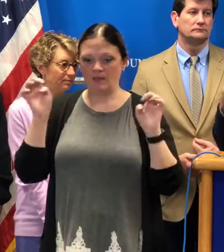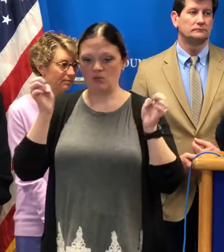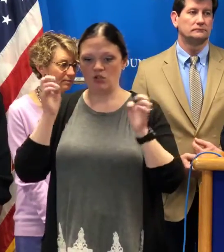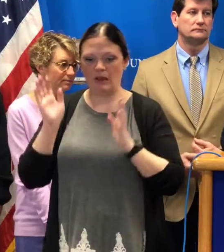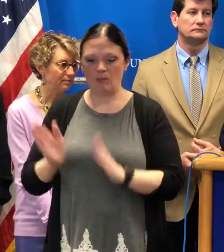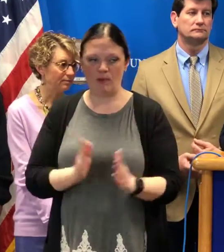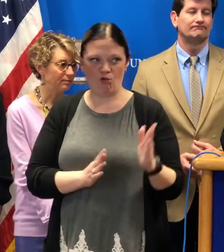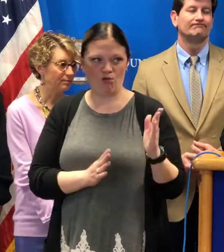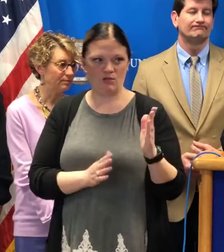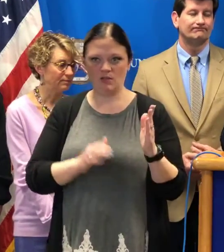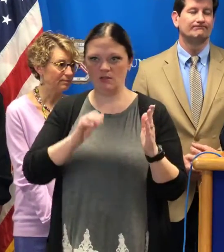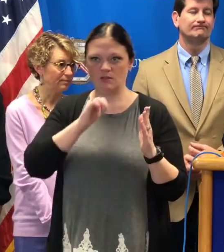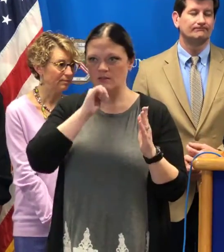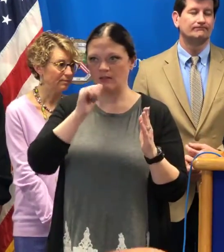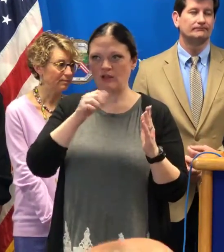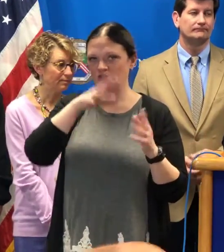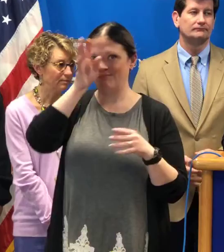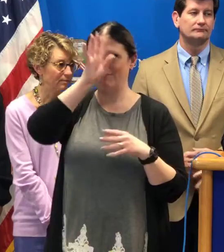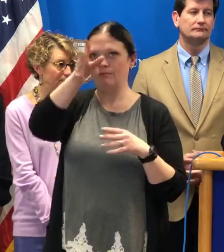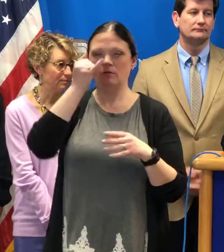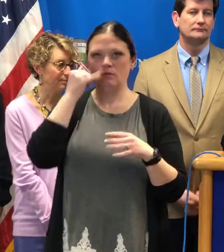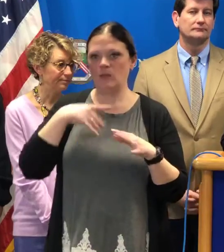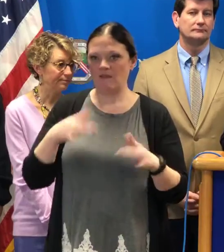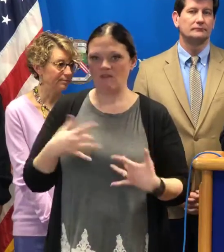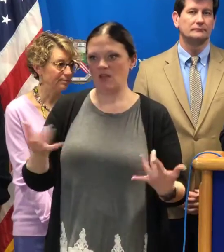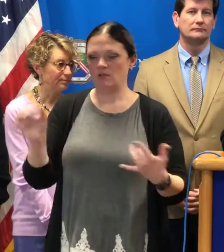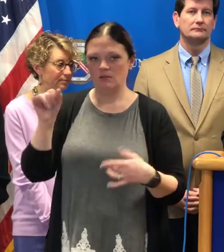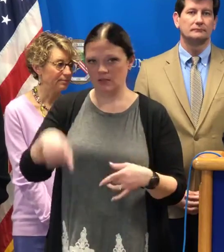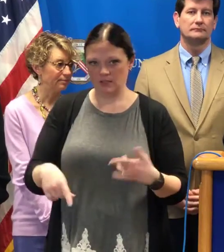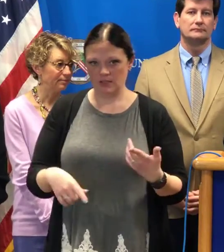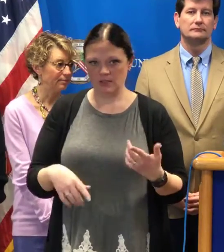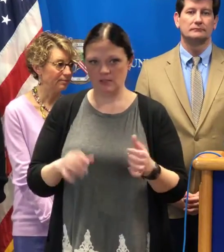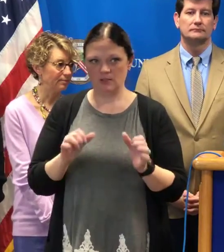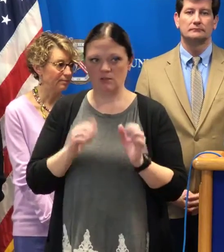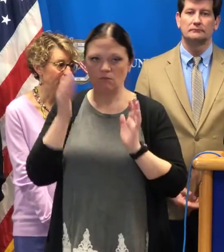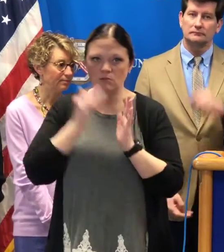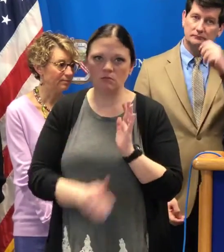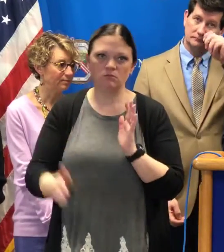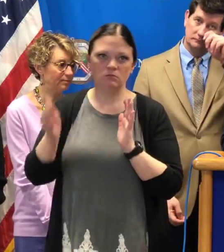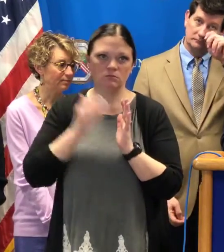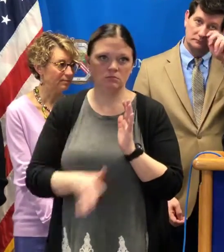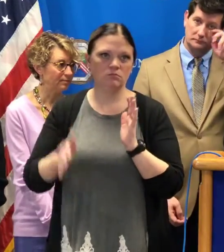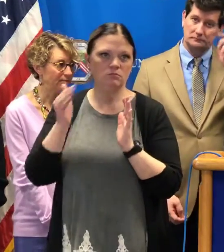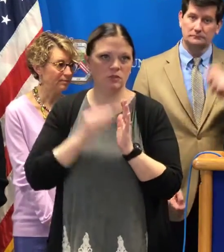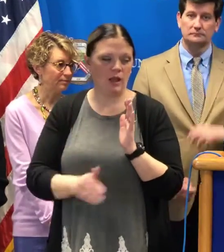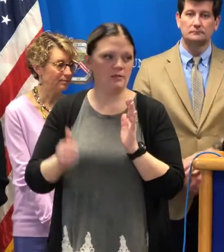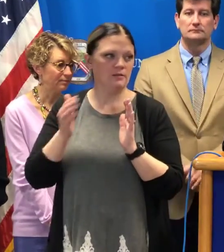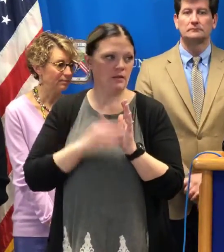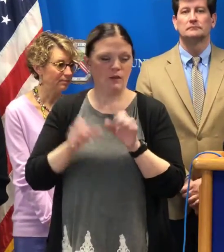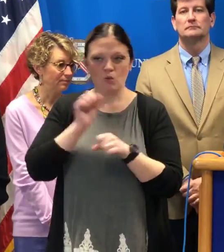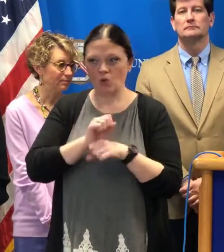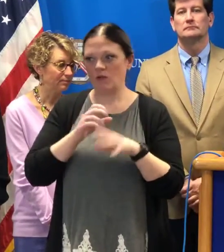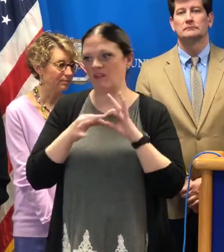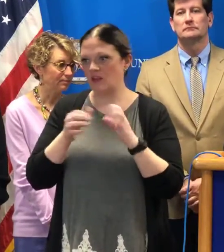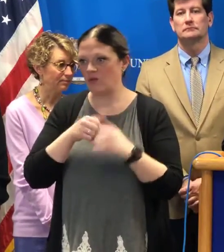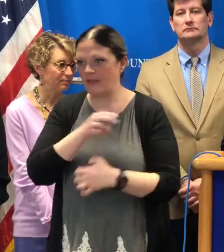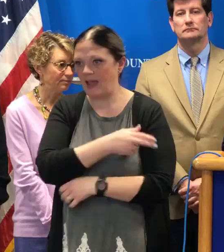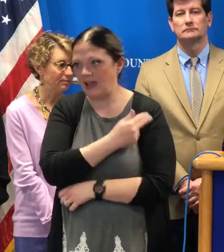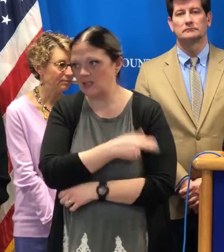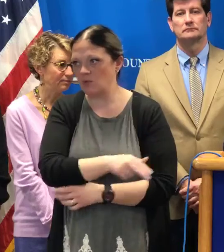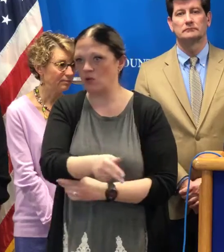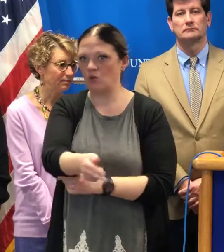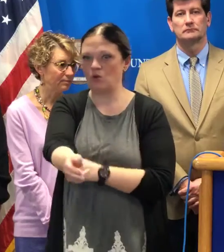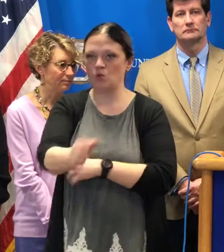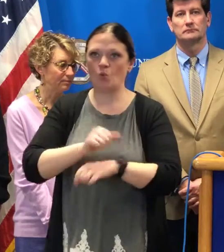something that just gets whipped up when we have events similar to this. They're constantly working on the relationships with the hospitals. They're constantly working